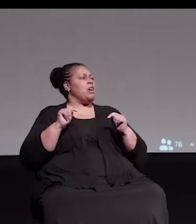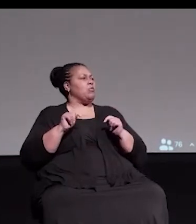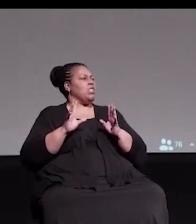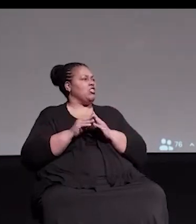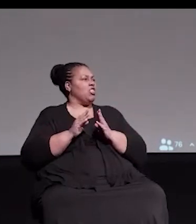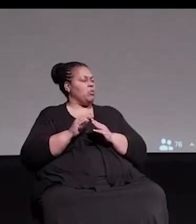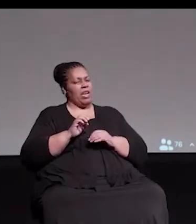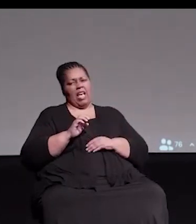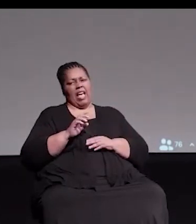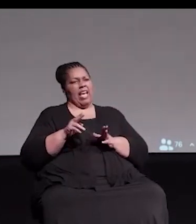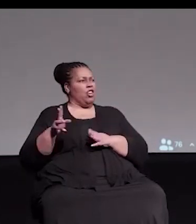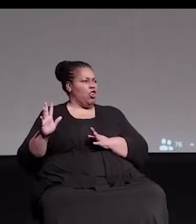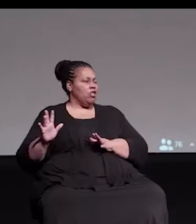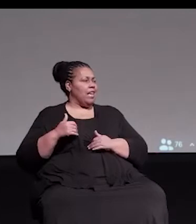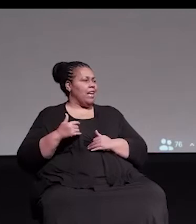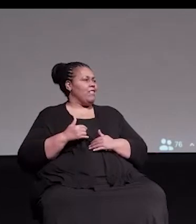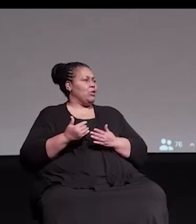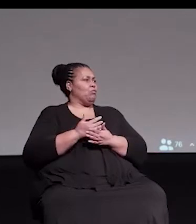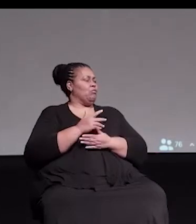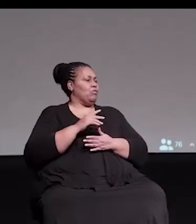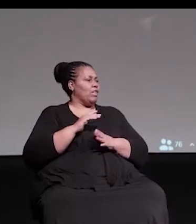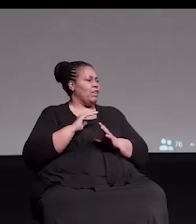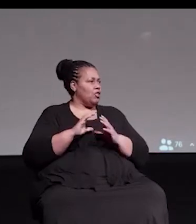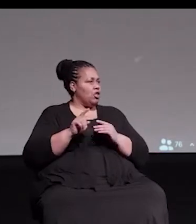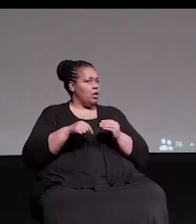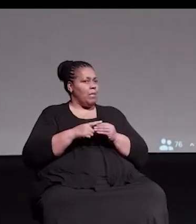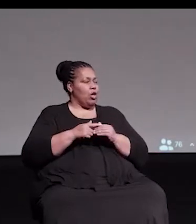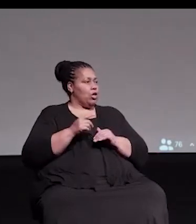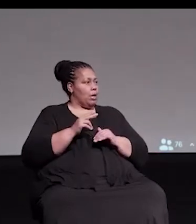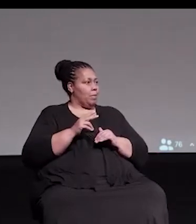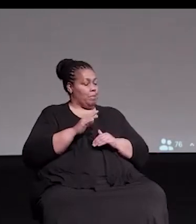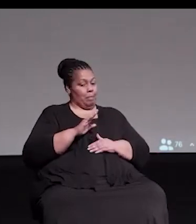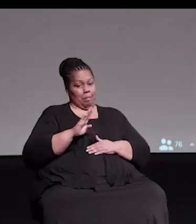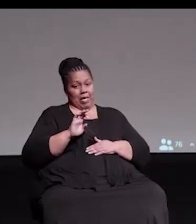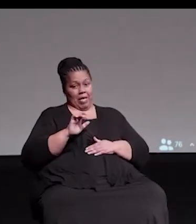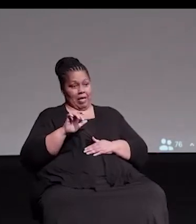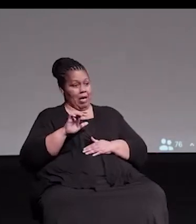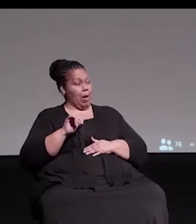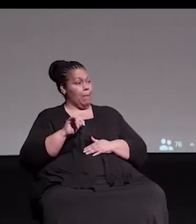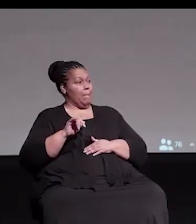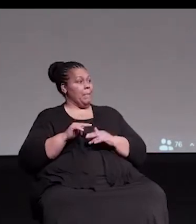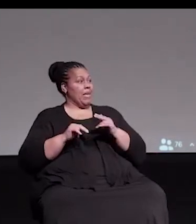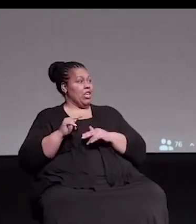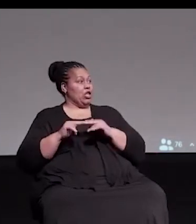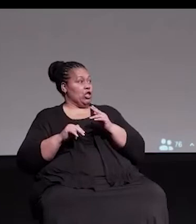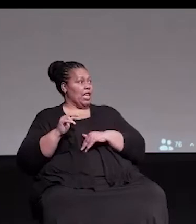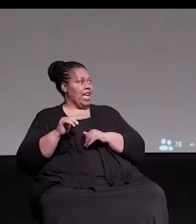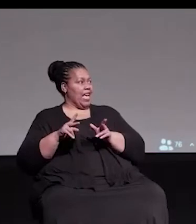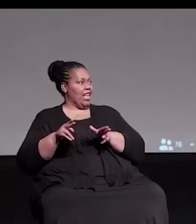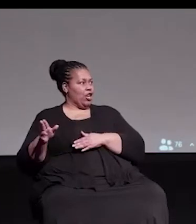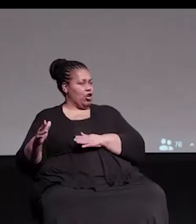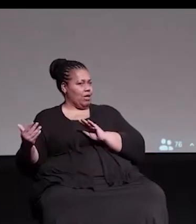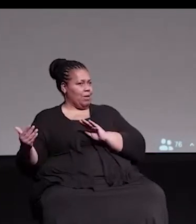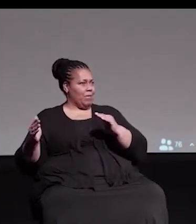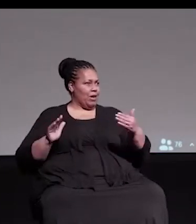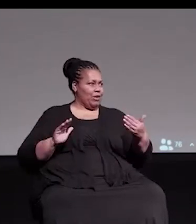where there was this nuanced conversation about crediting a build editor versus a polish editor, which I found very